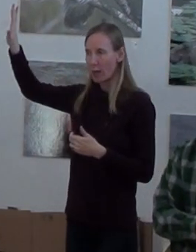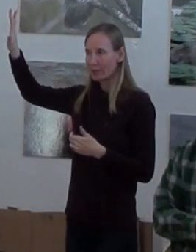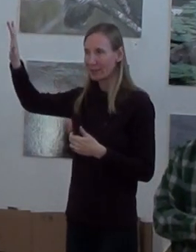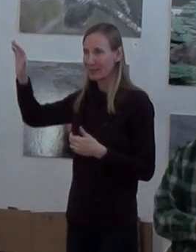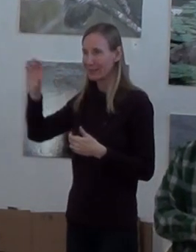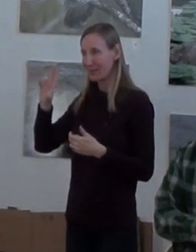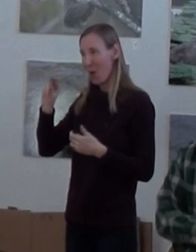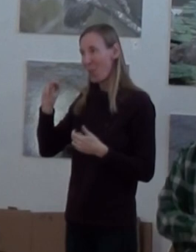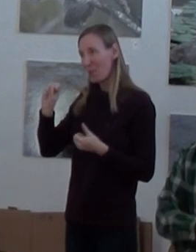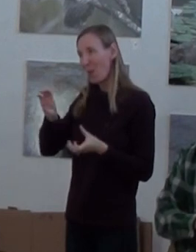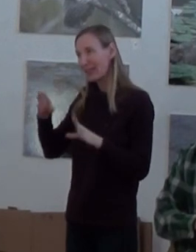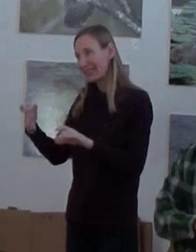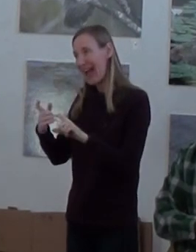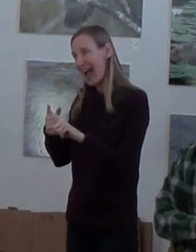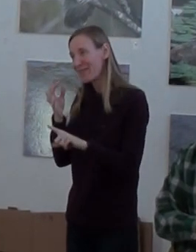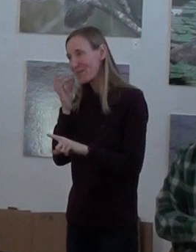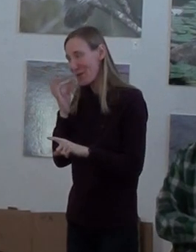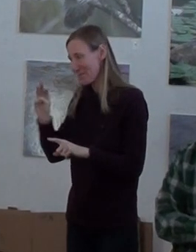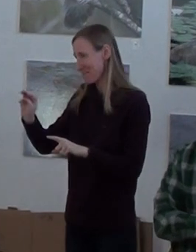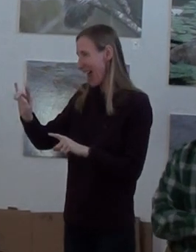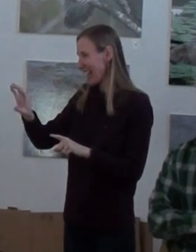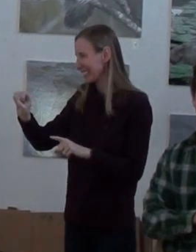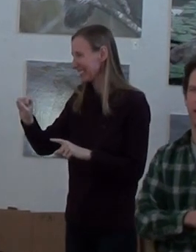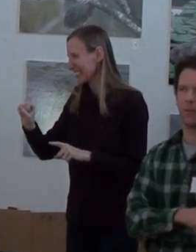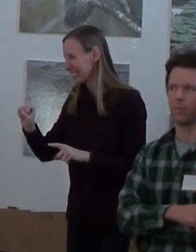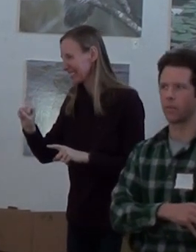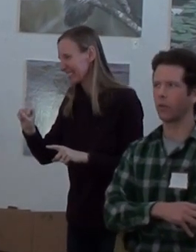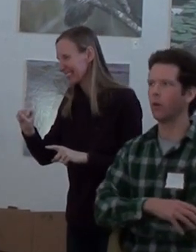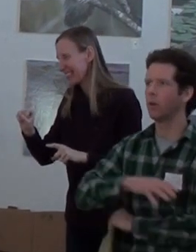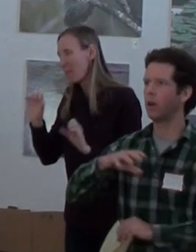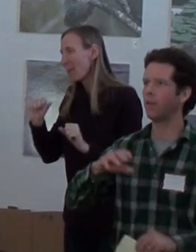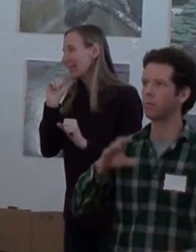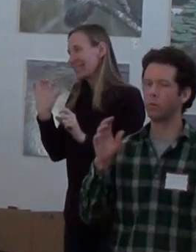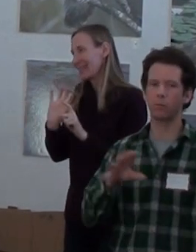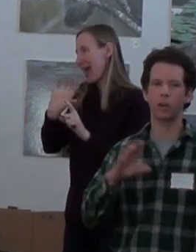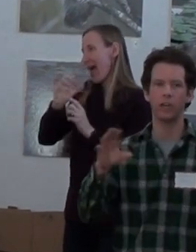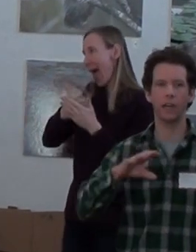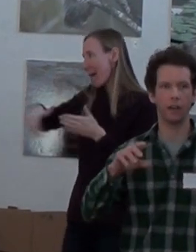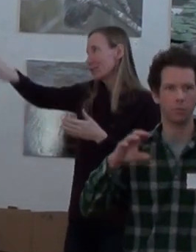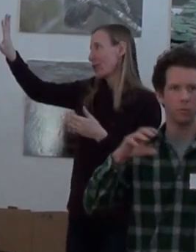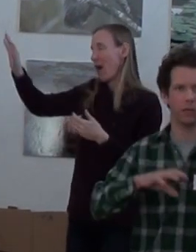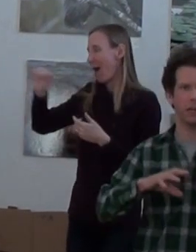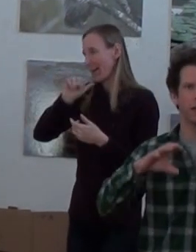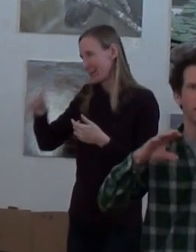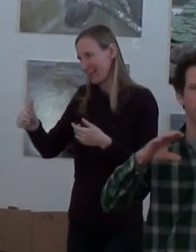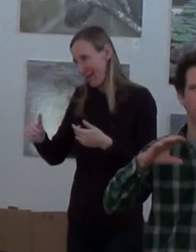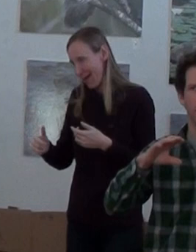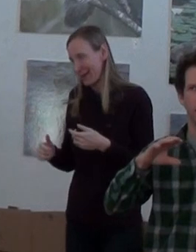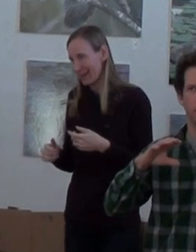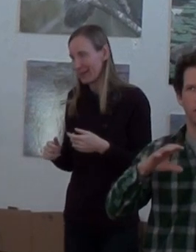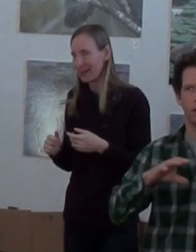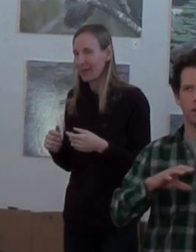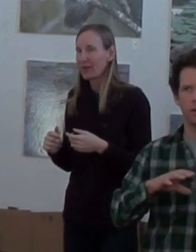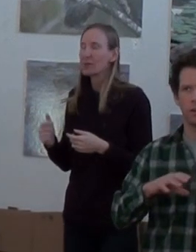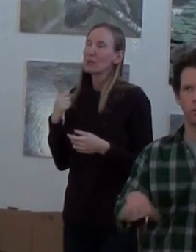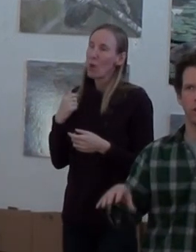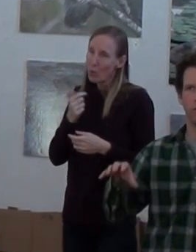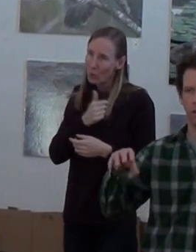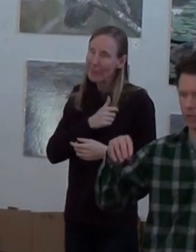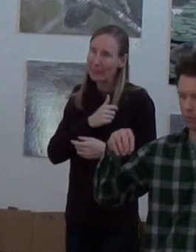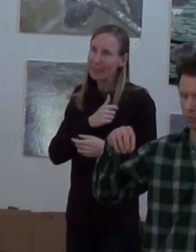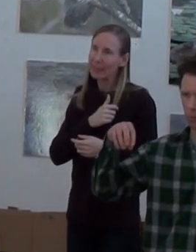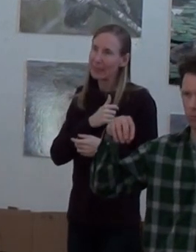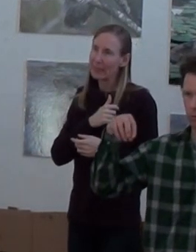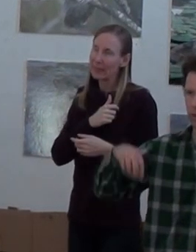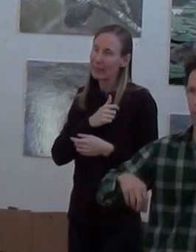probably died from mites. They didn't abscond. You know what I mean? So we have to be, what I'm trying to get at is to be, do you really